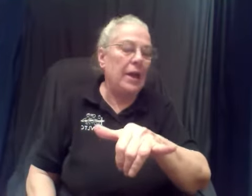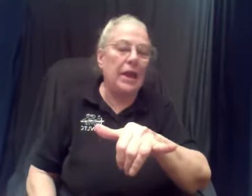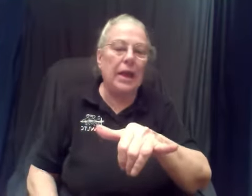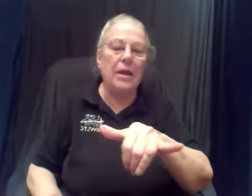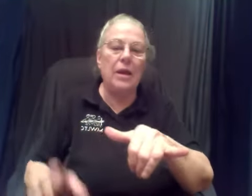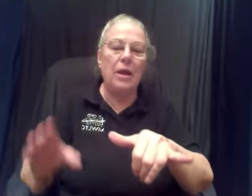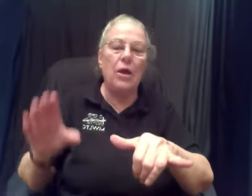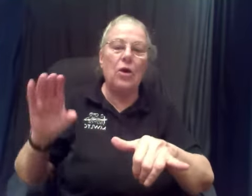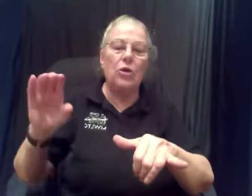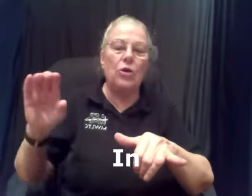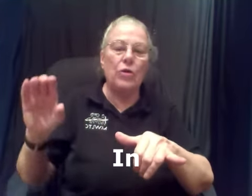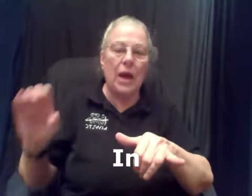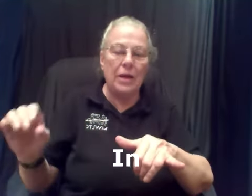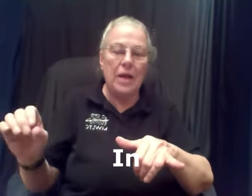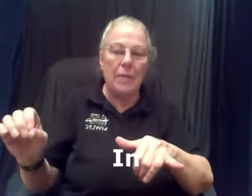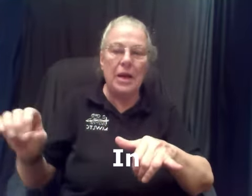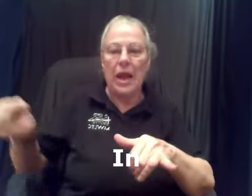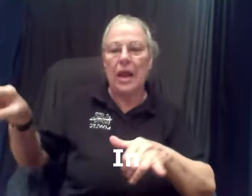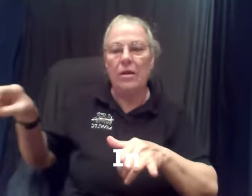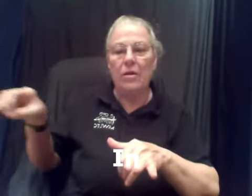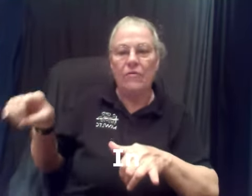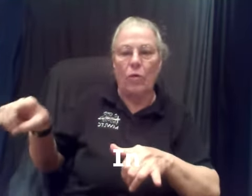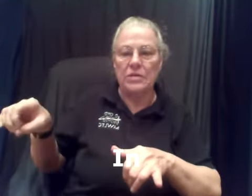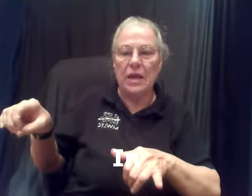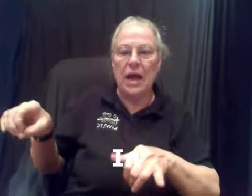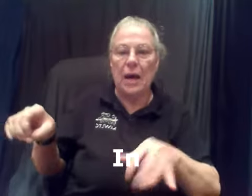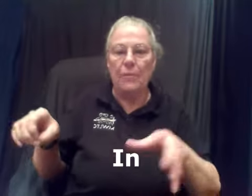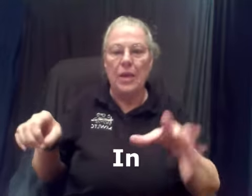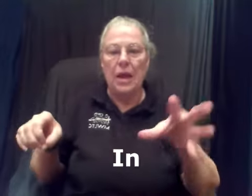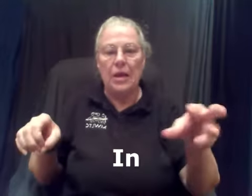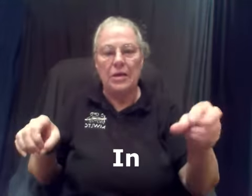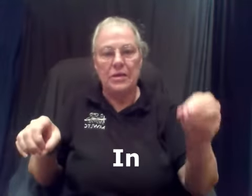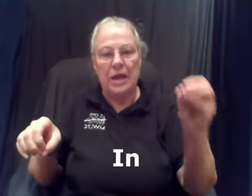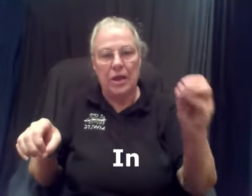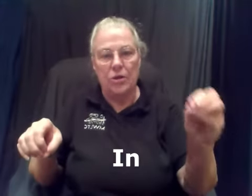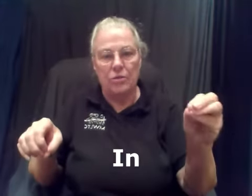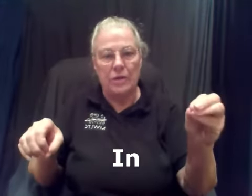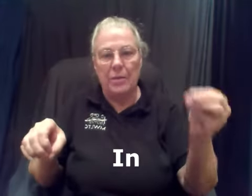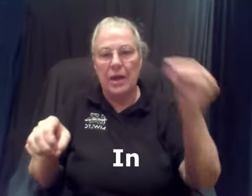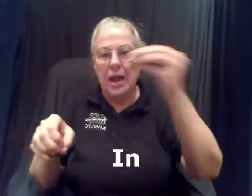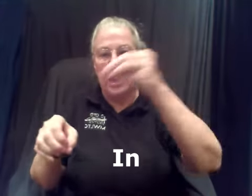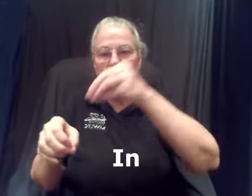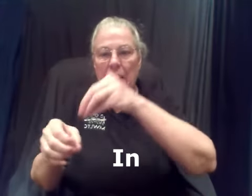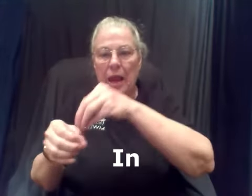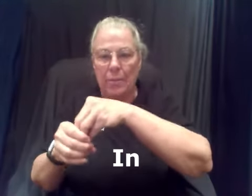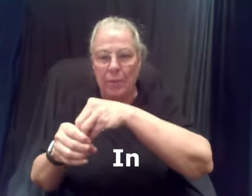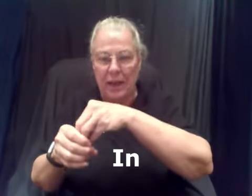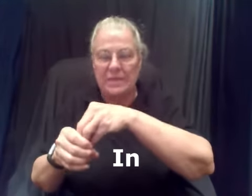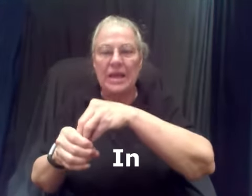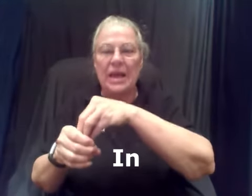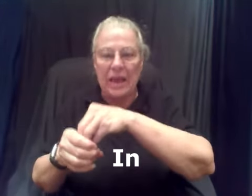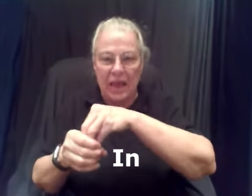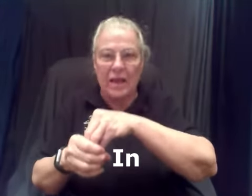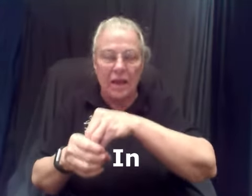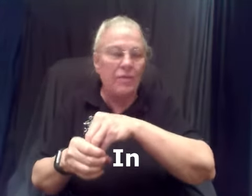In, your non-dominant hand forms a cup. Take your dominant hand and place it in the